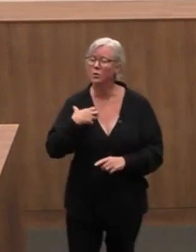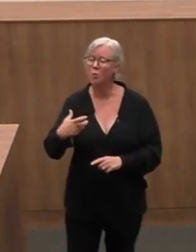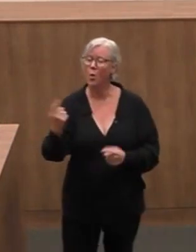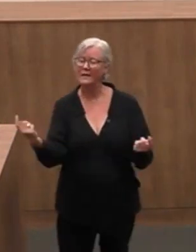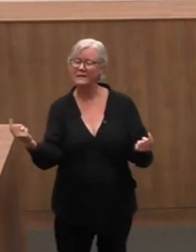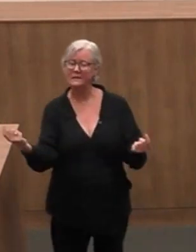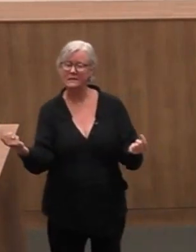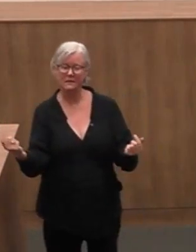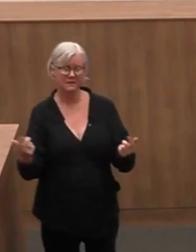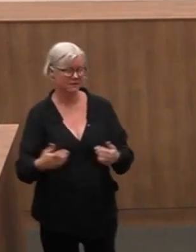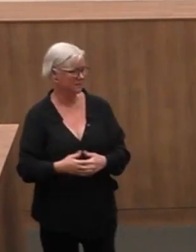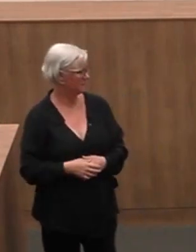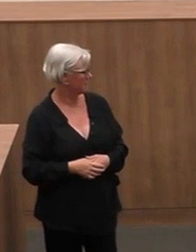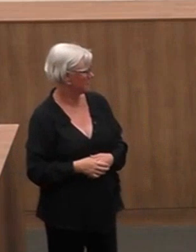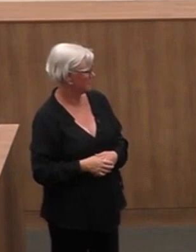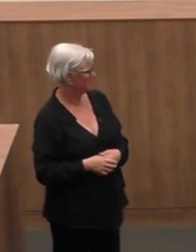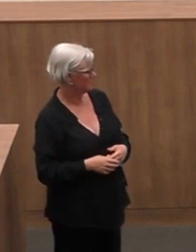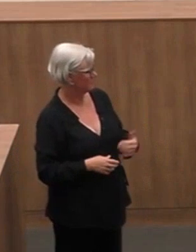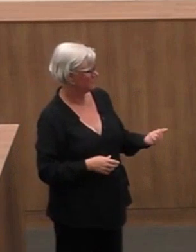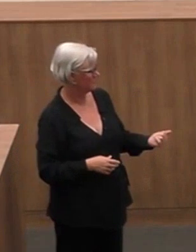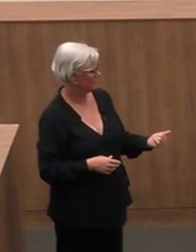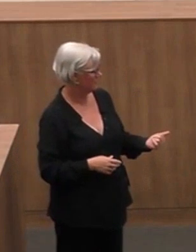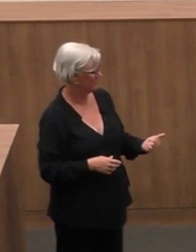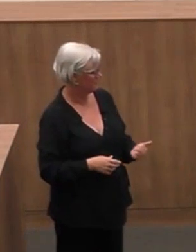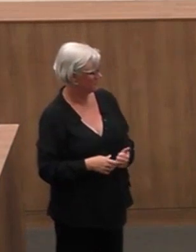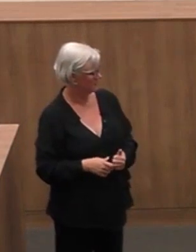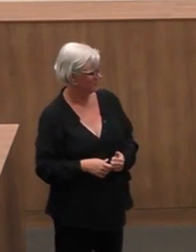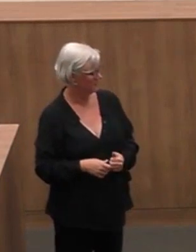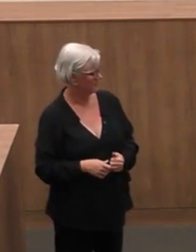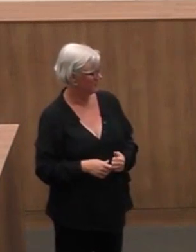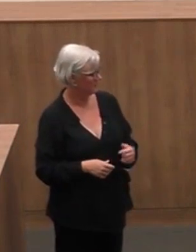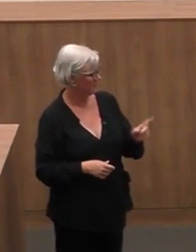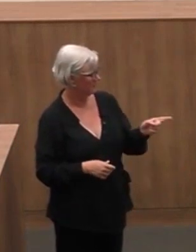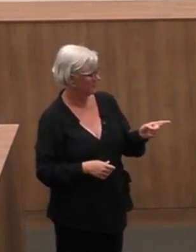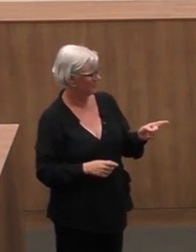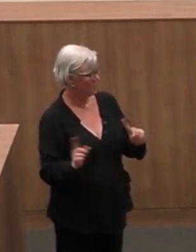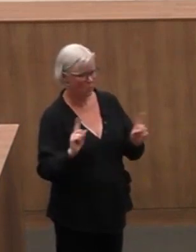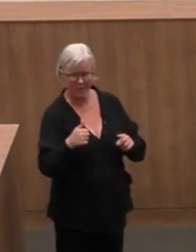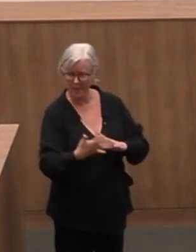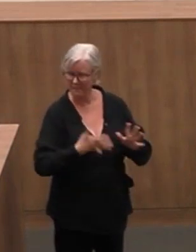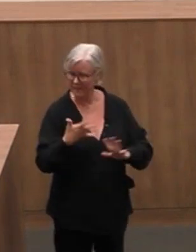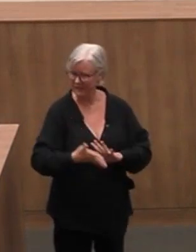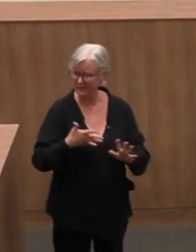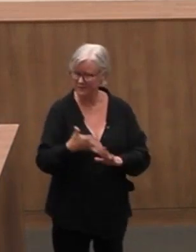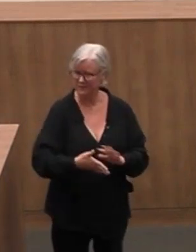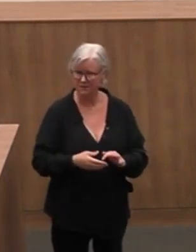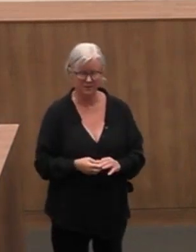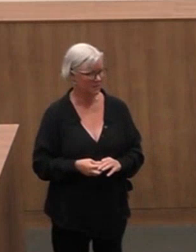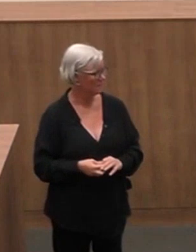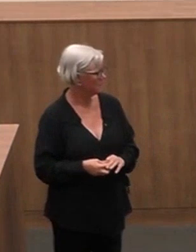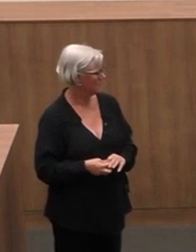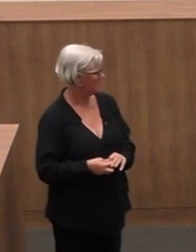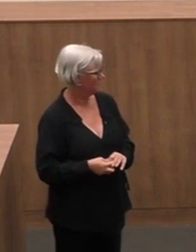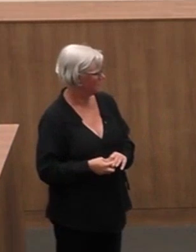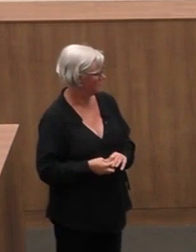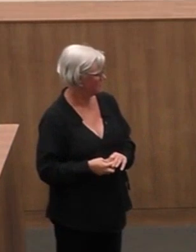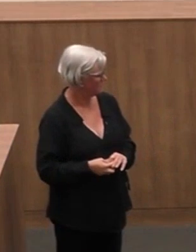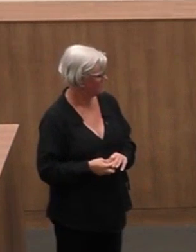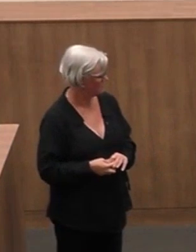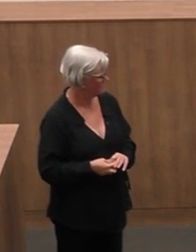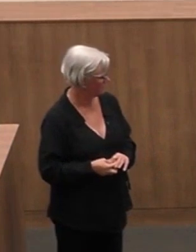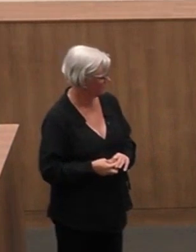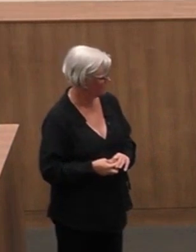Does a head in. Does your head in? Yeah. What does that mean? What is that when it does your head in? Well, one of